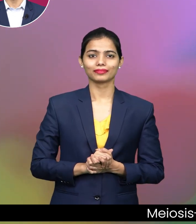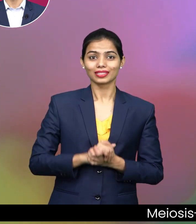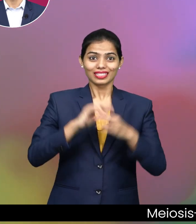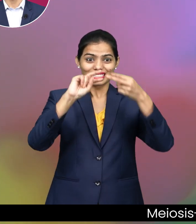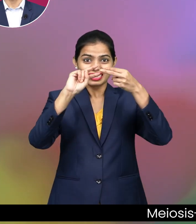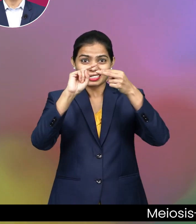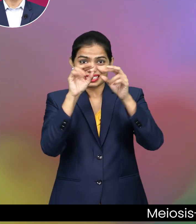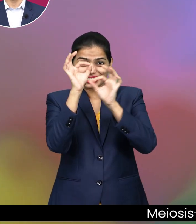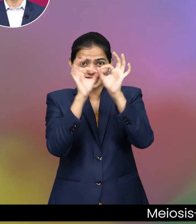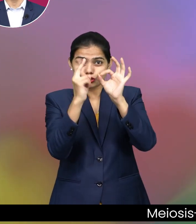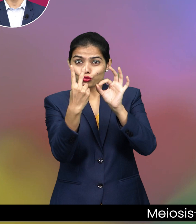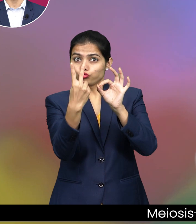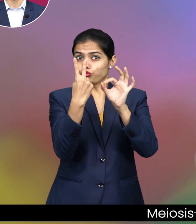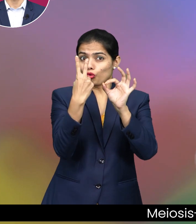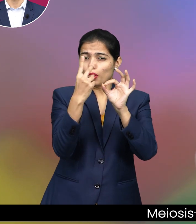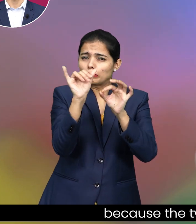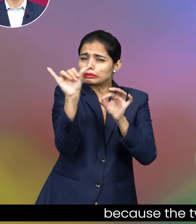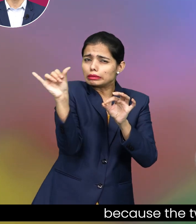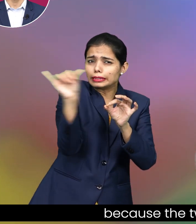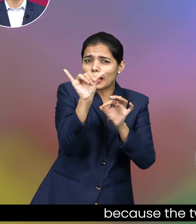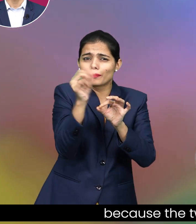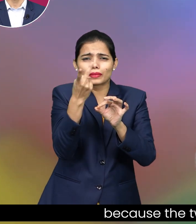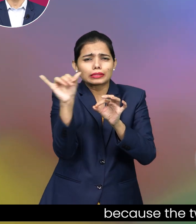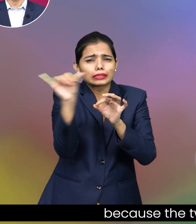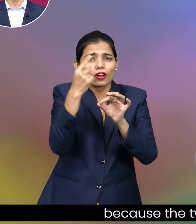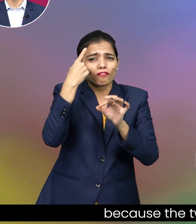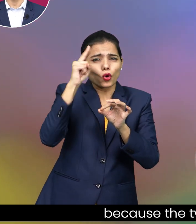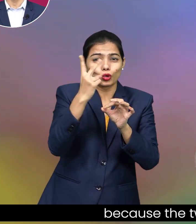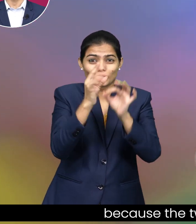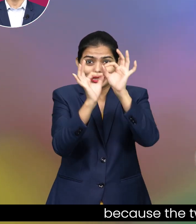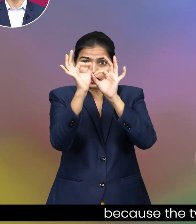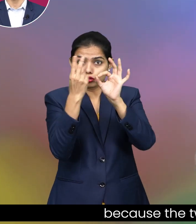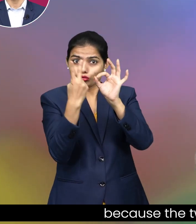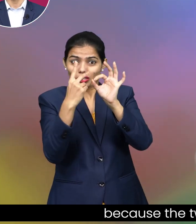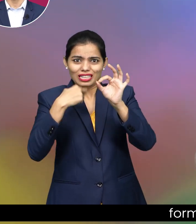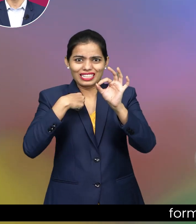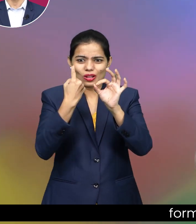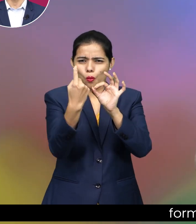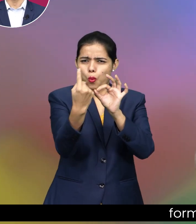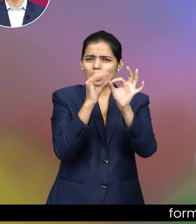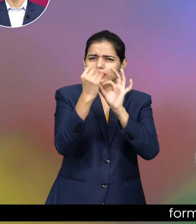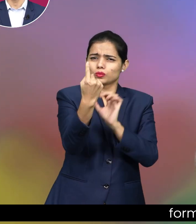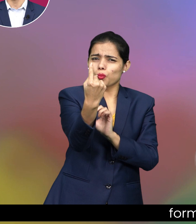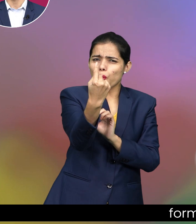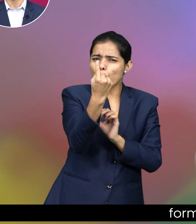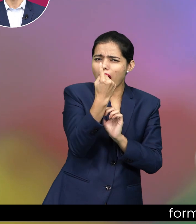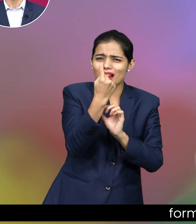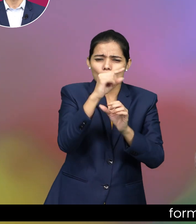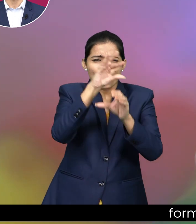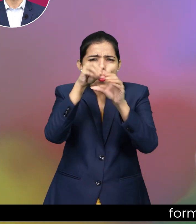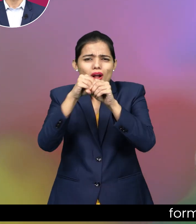Meiosis 2 is just like mitosis because the two haploid daughter cells formed in meiosis 1.